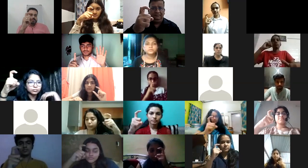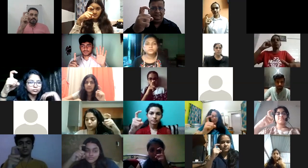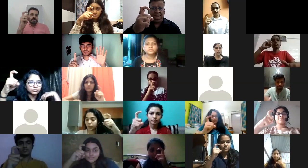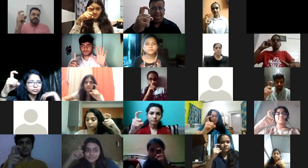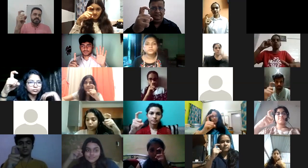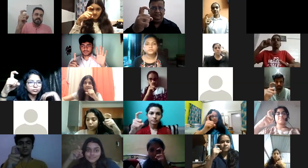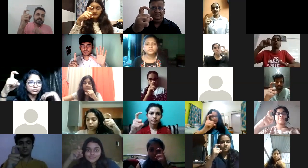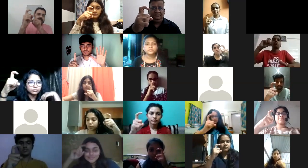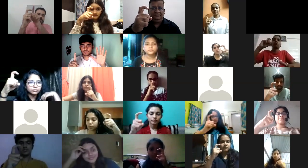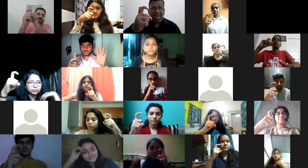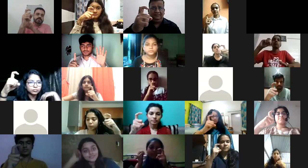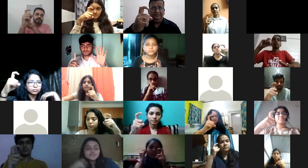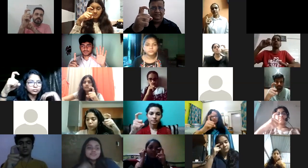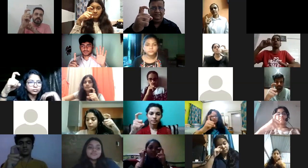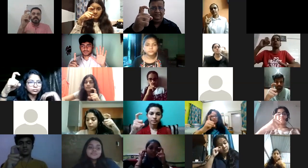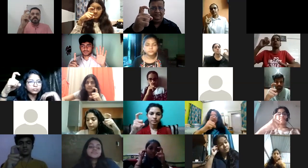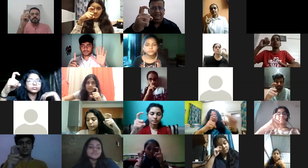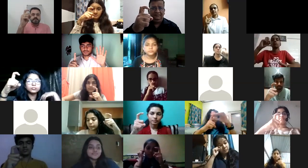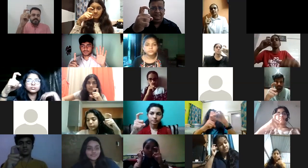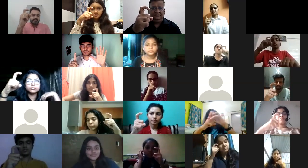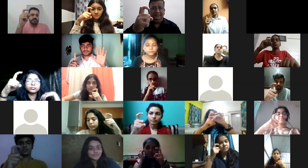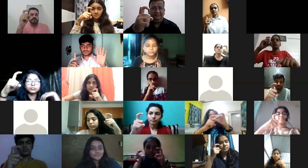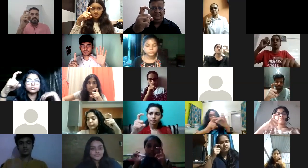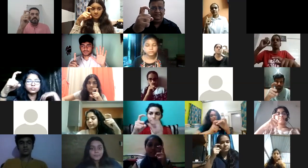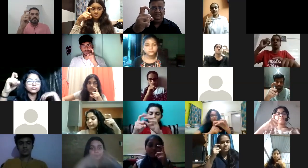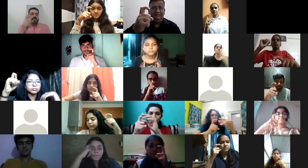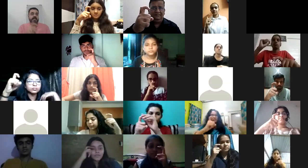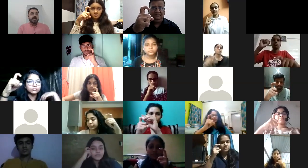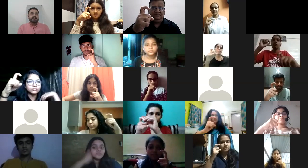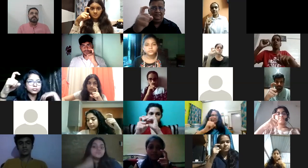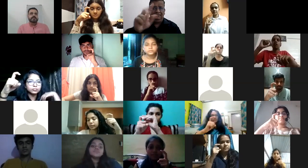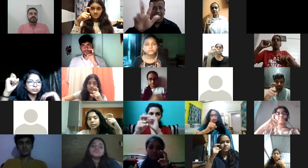because this is like writing a number 7. 8